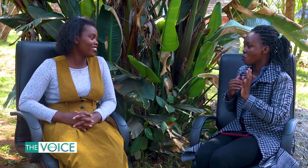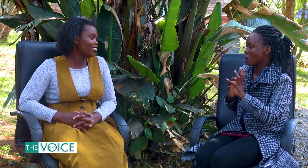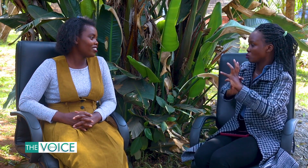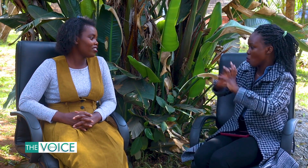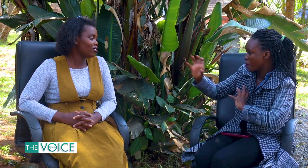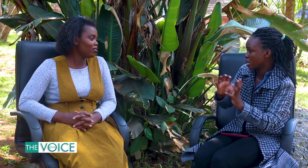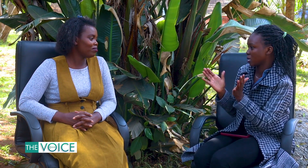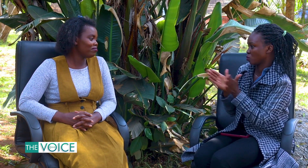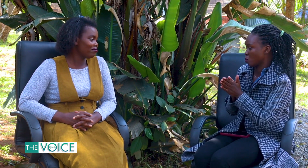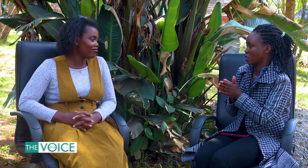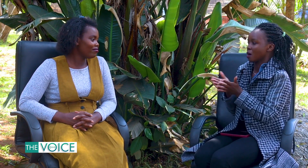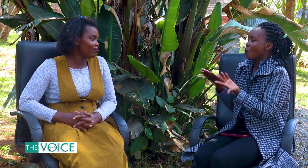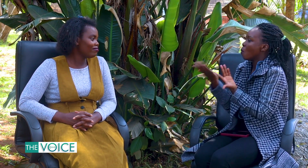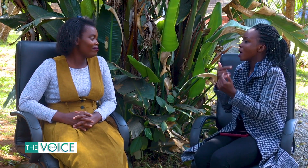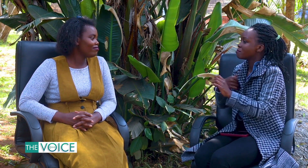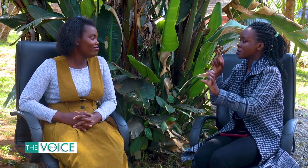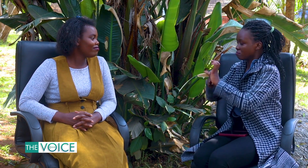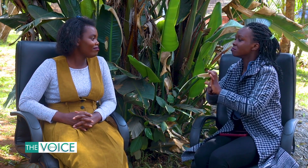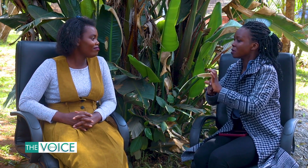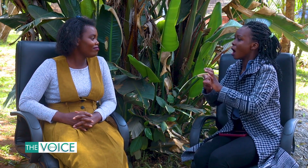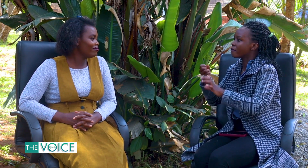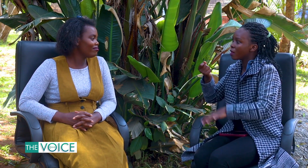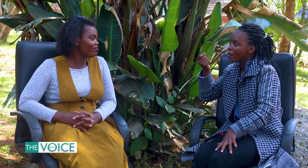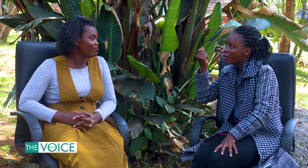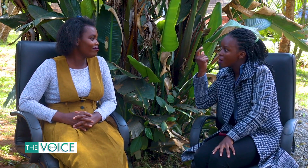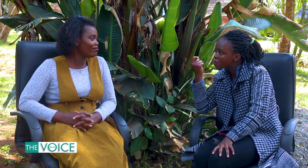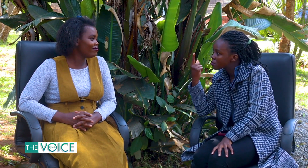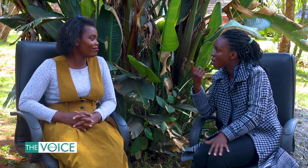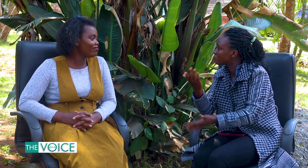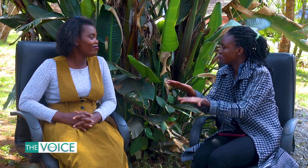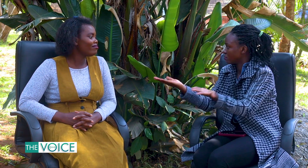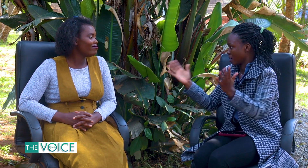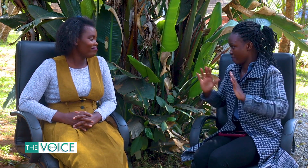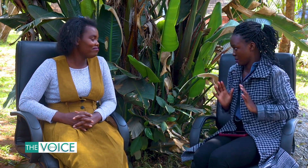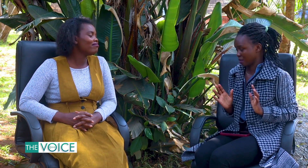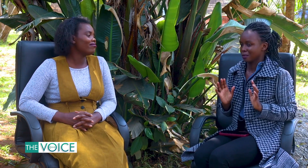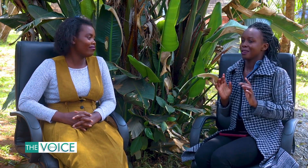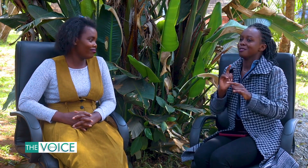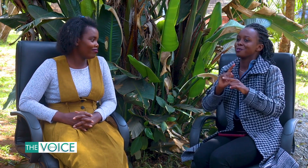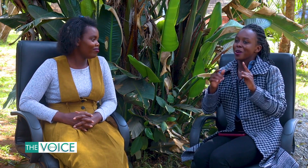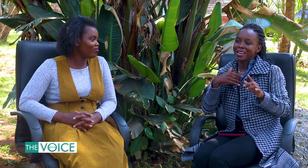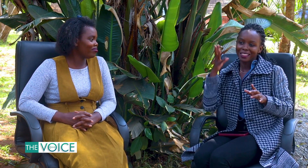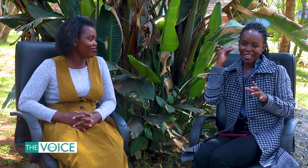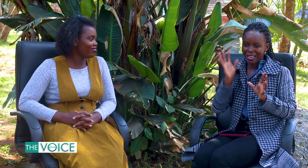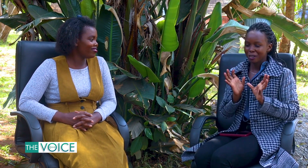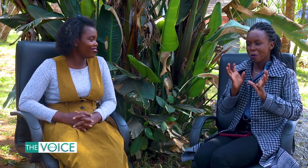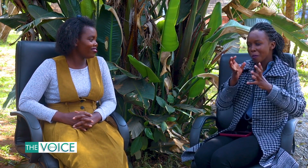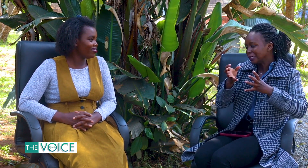to communicate with or interact with, or anyone who joined this world, would understand how our way of